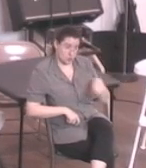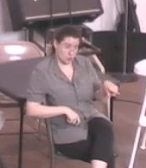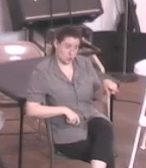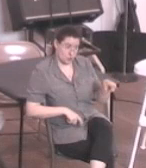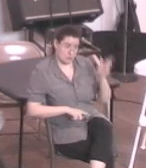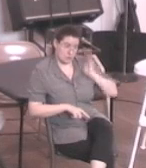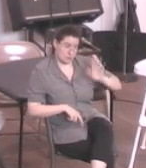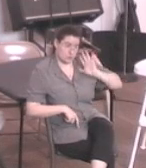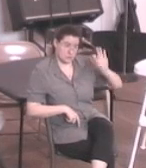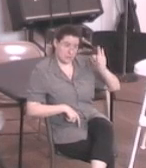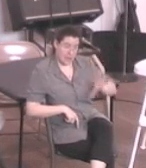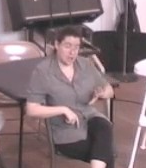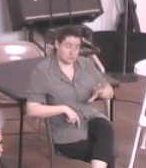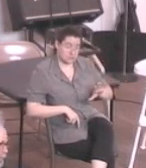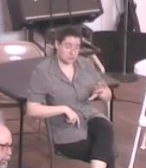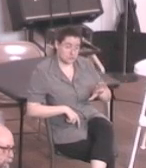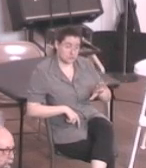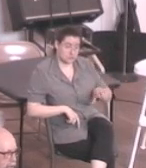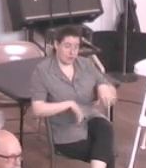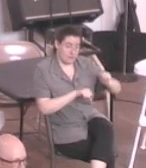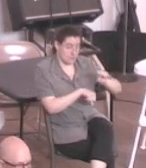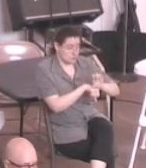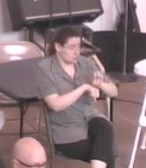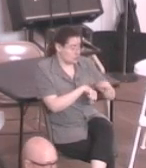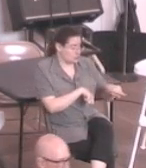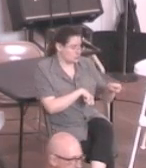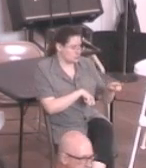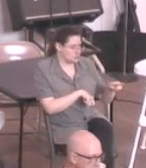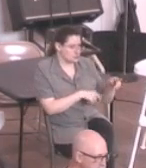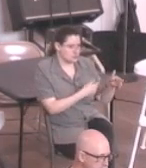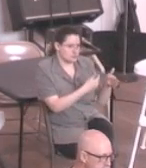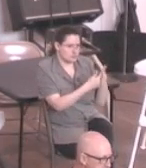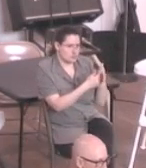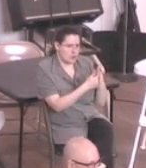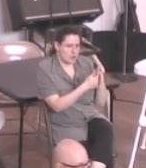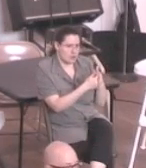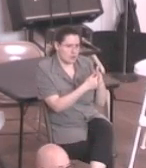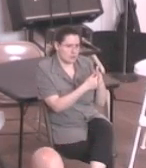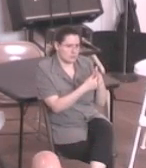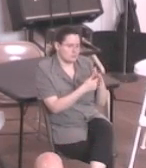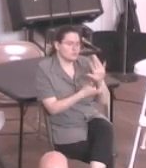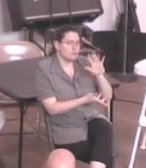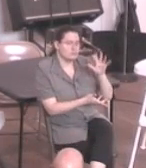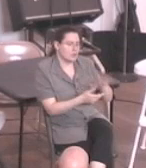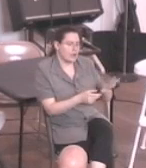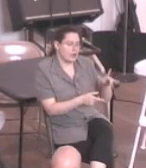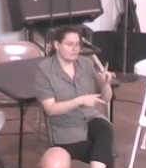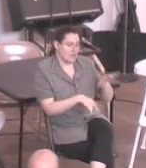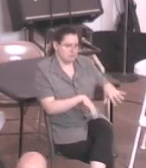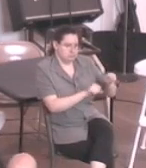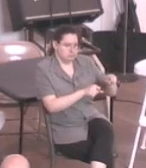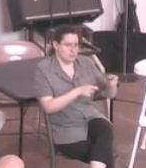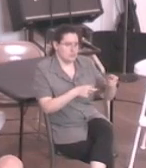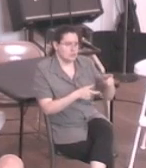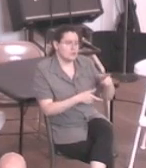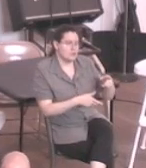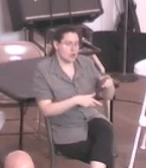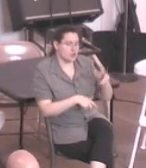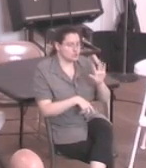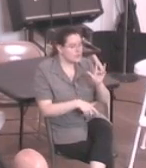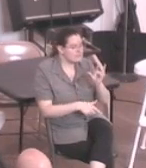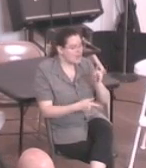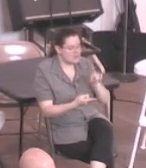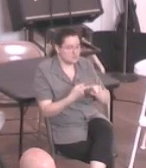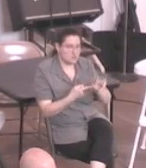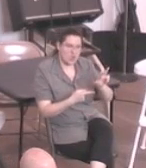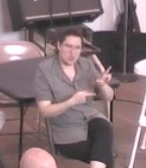a pastor of a church of around, I don't know, 25, 30,000 people. Huge